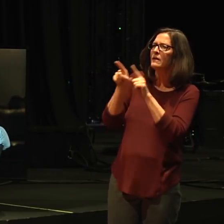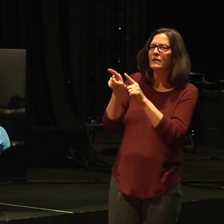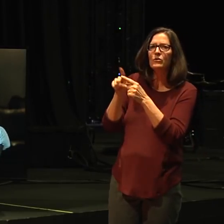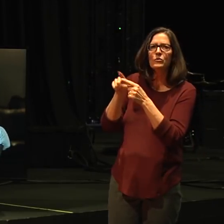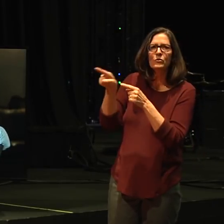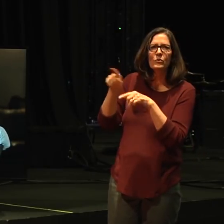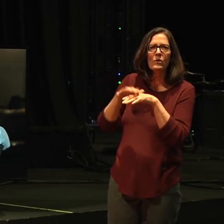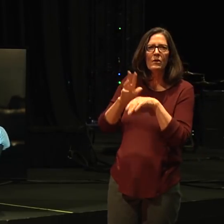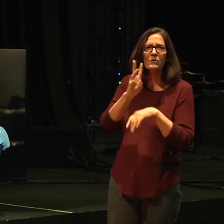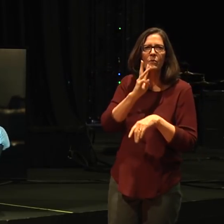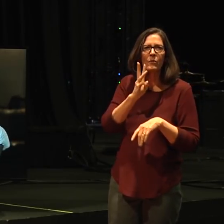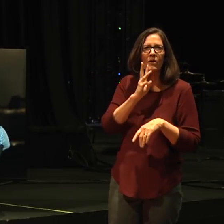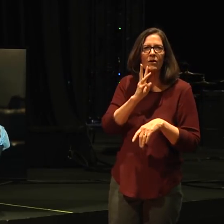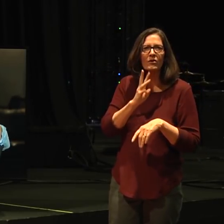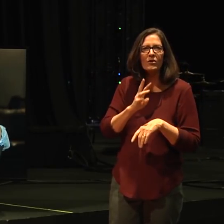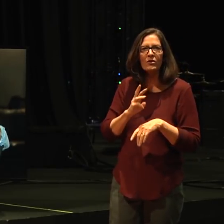water.